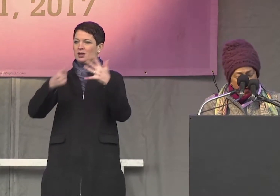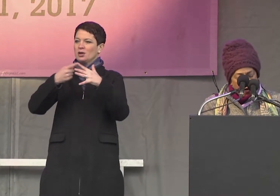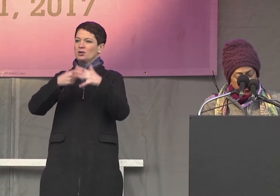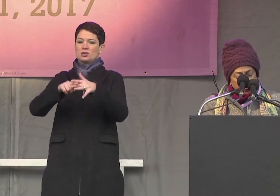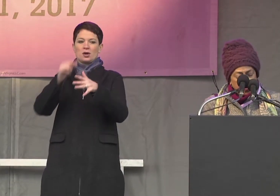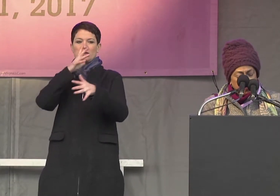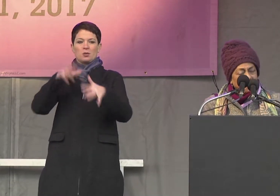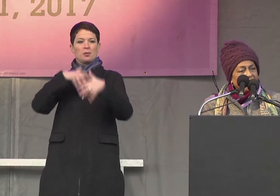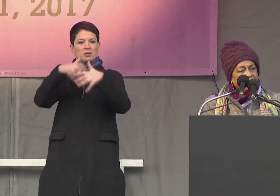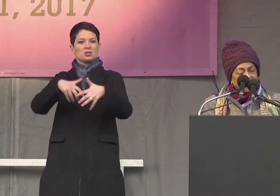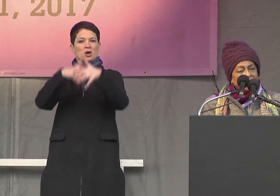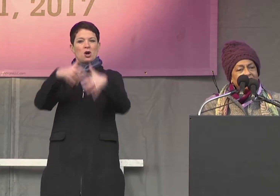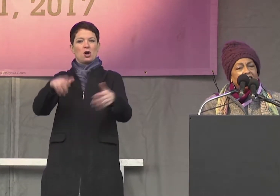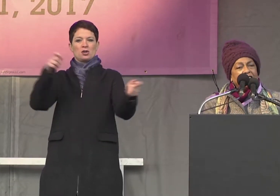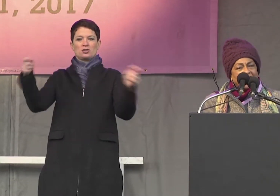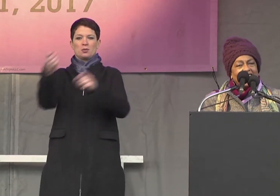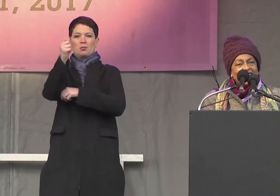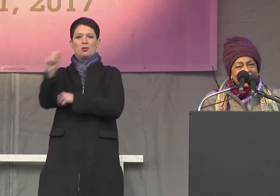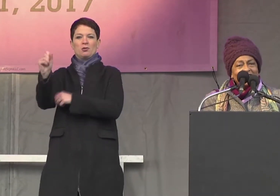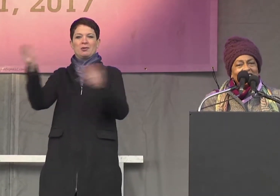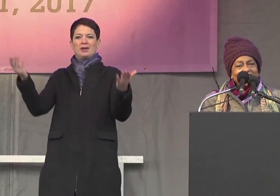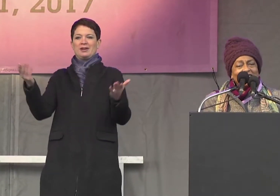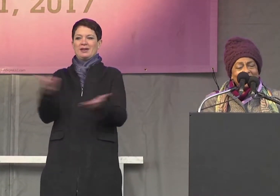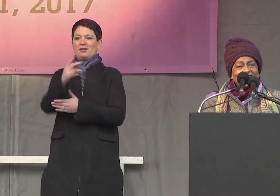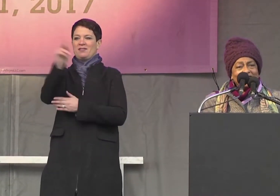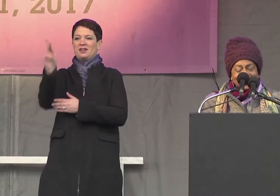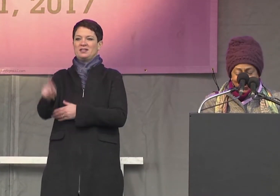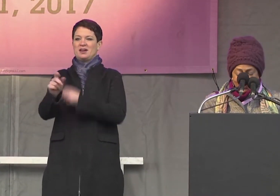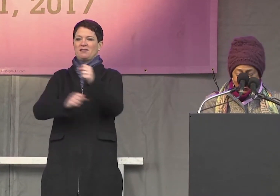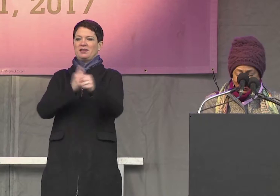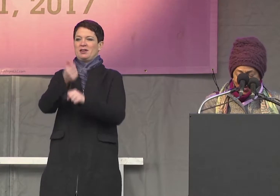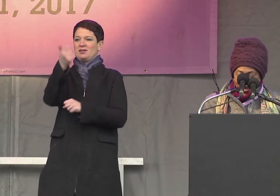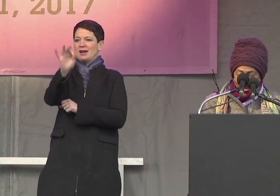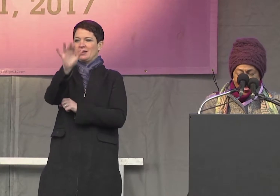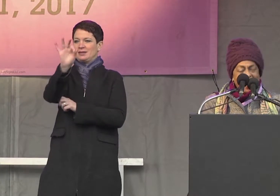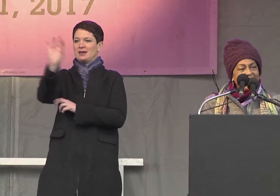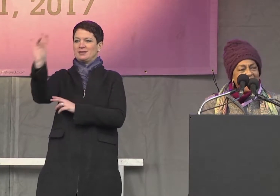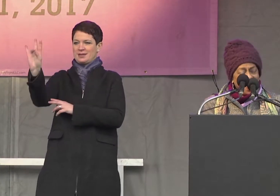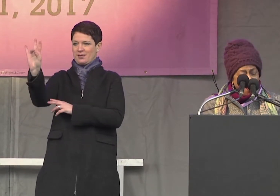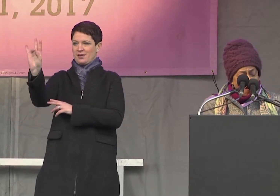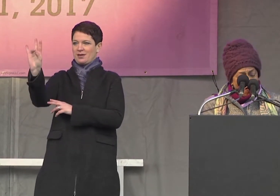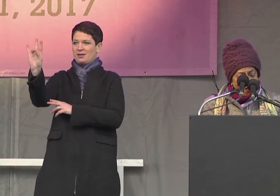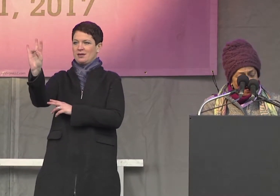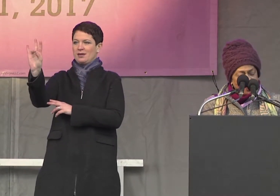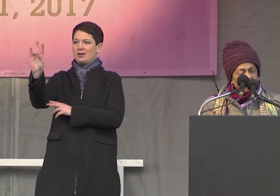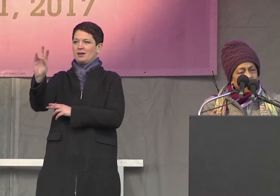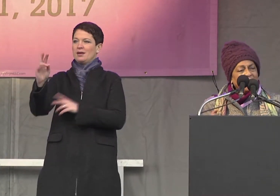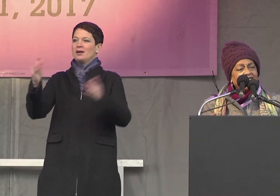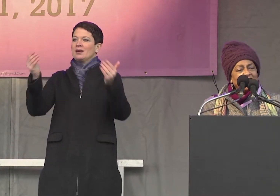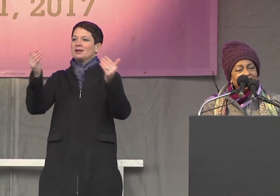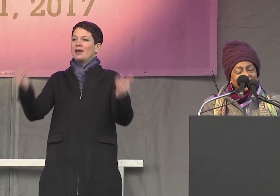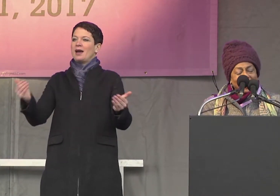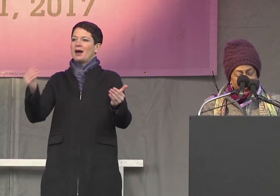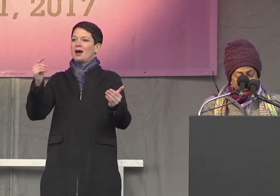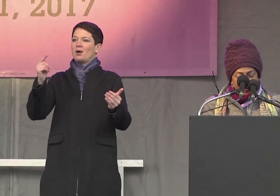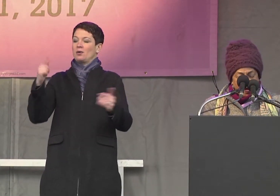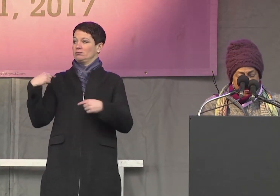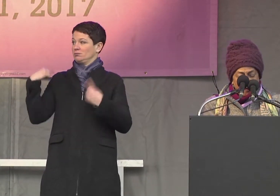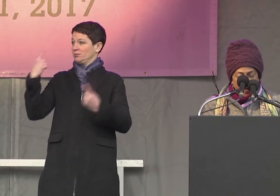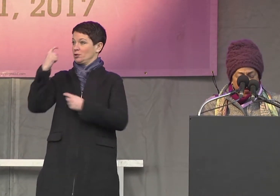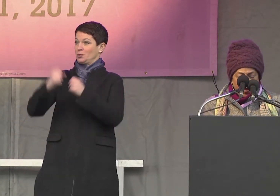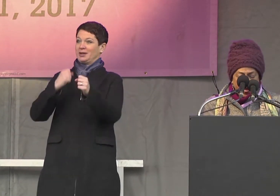Women's March movement in Philadelphia in 1997. And now, 20 years